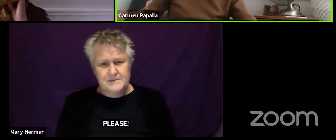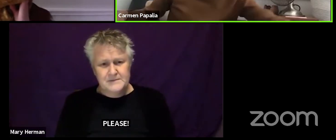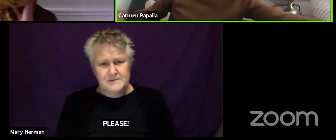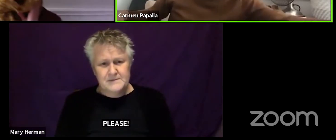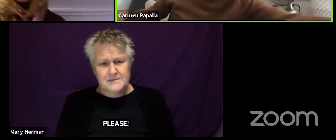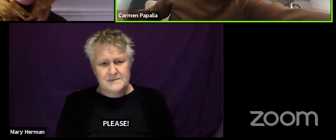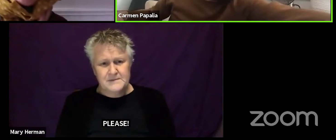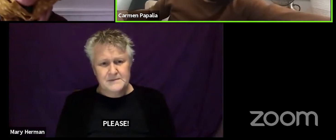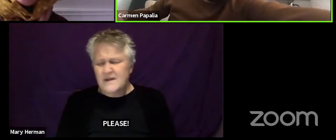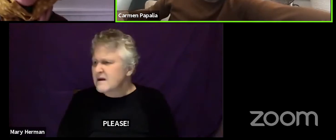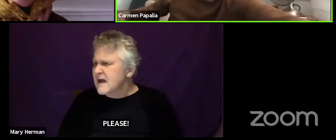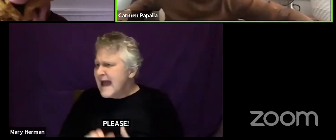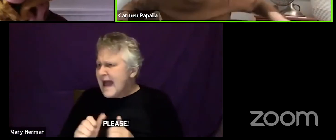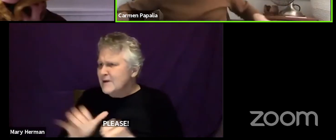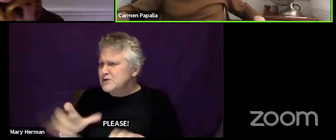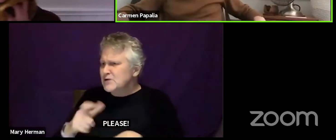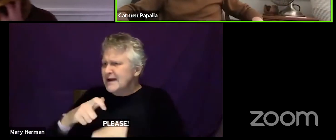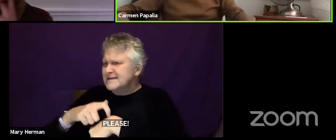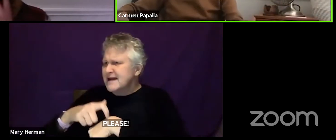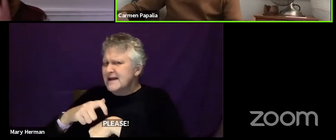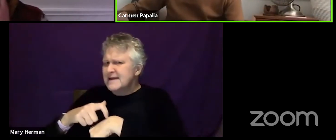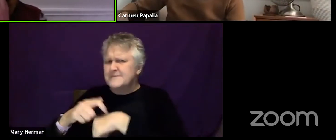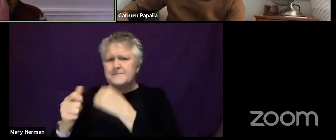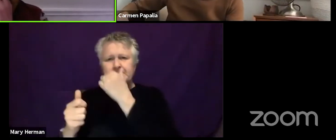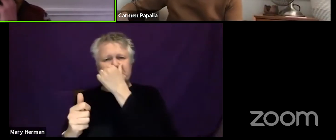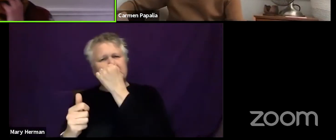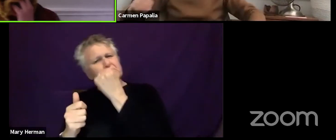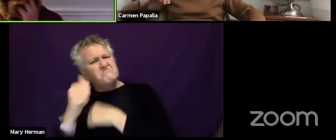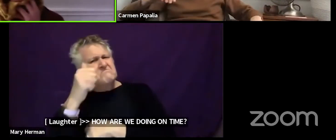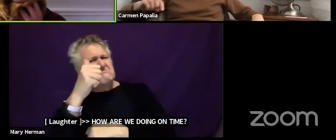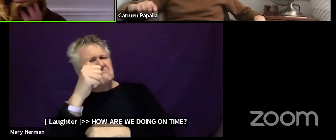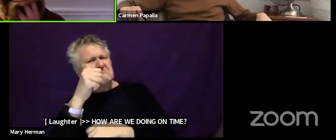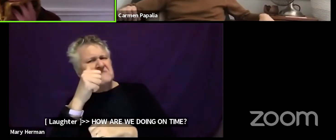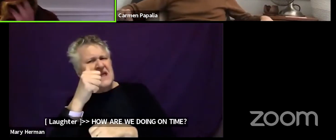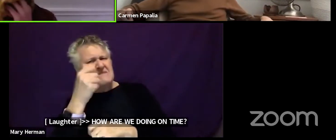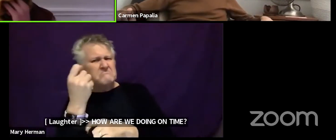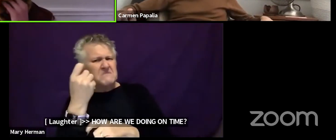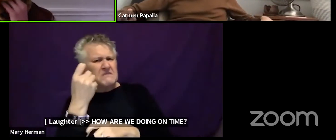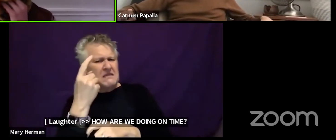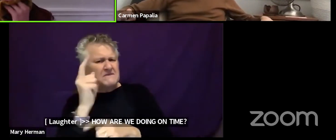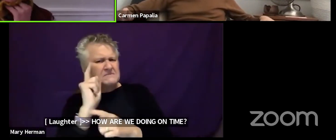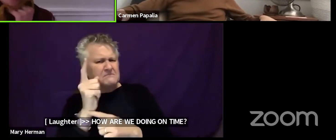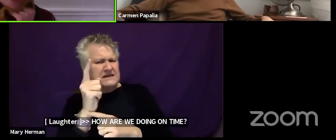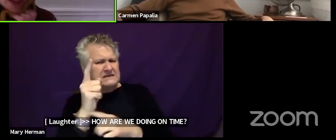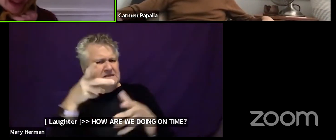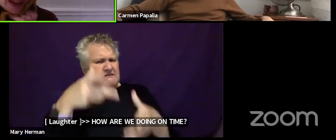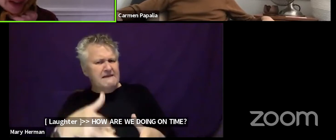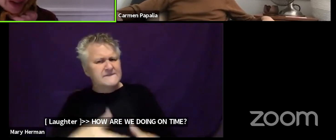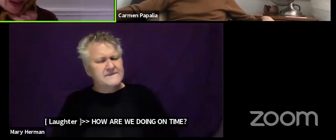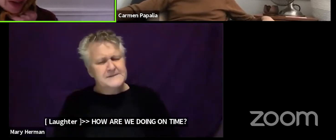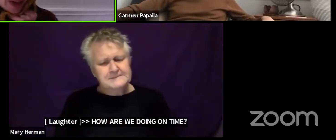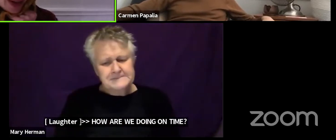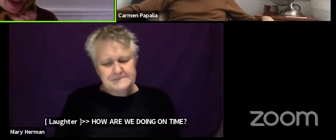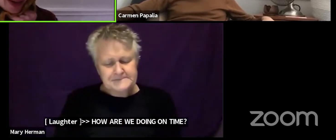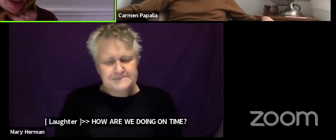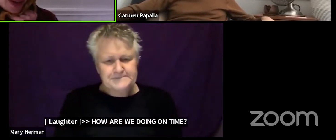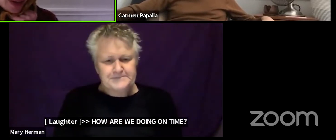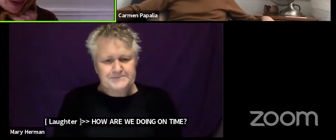How are we doing on time? Yeah, we have about 10 minutes, 10, 11 minutes left.